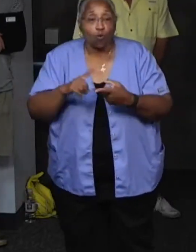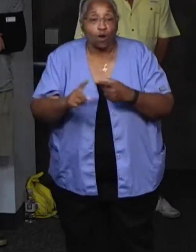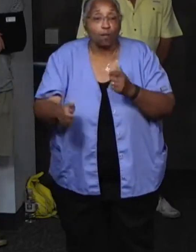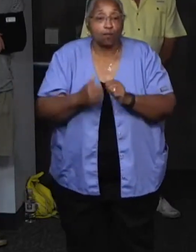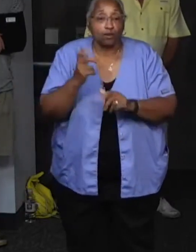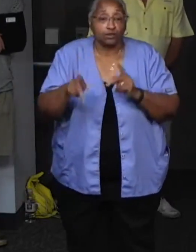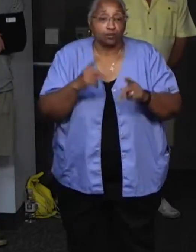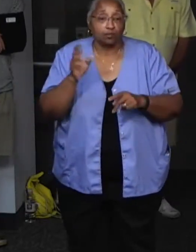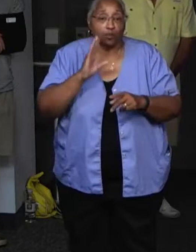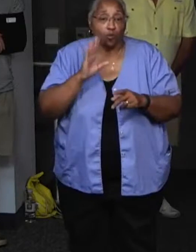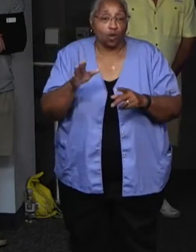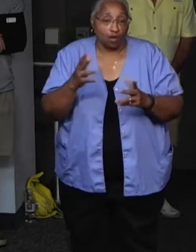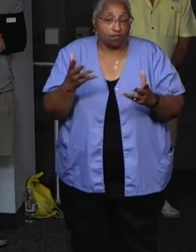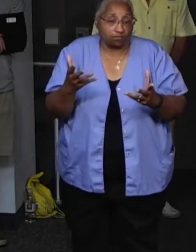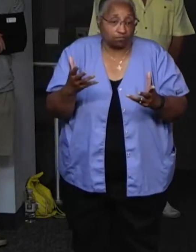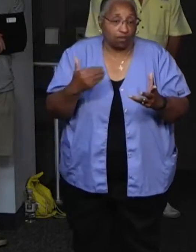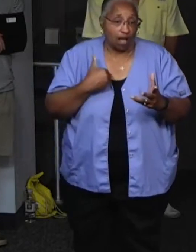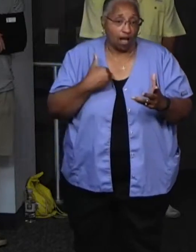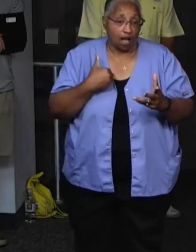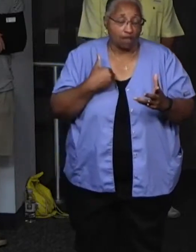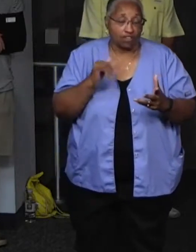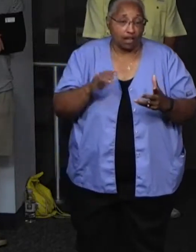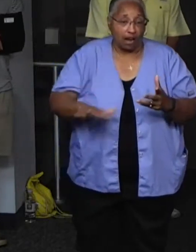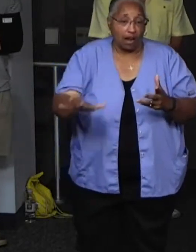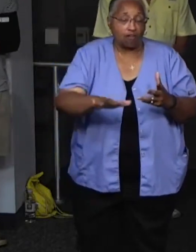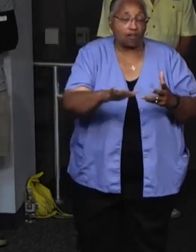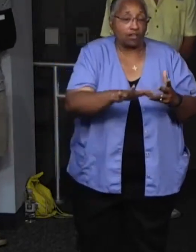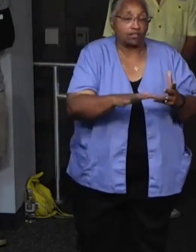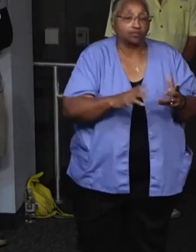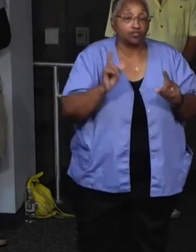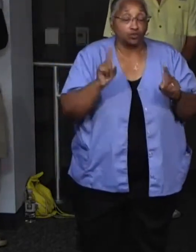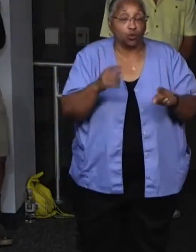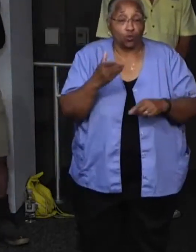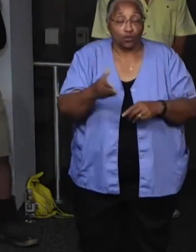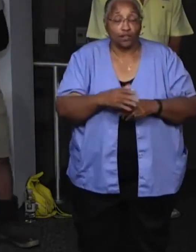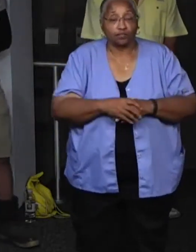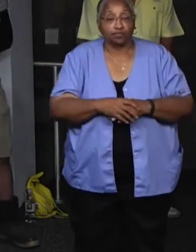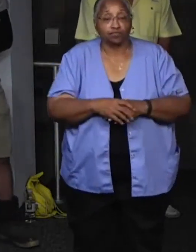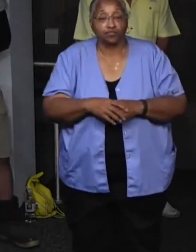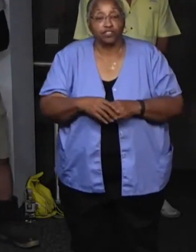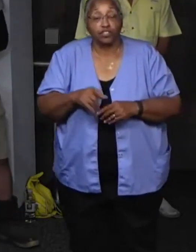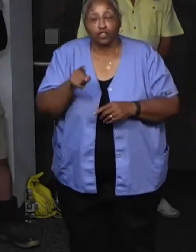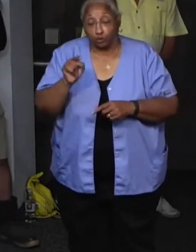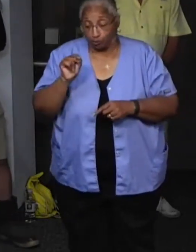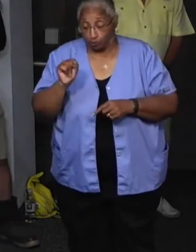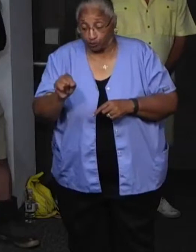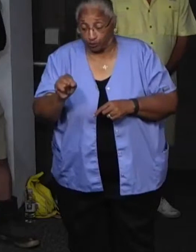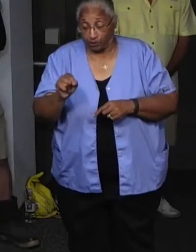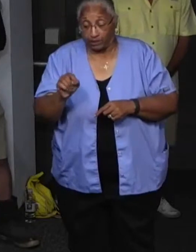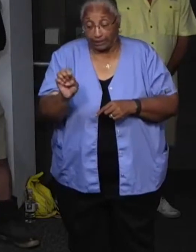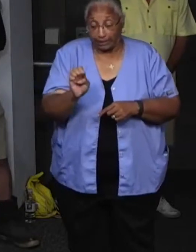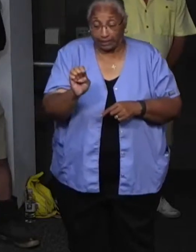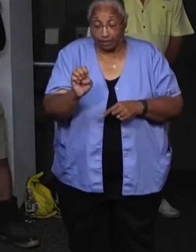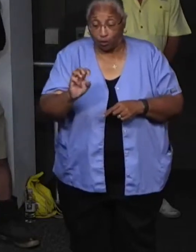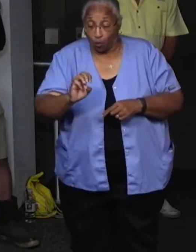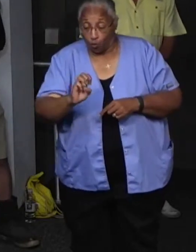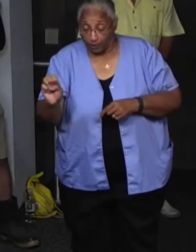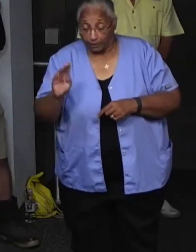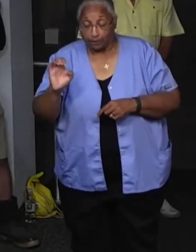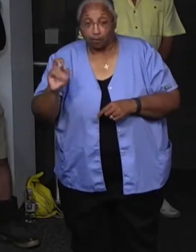area. So when you go to the site and you click on either the West Bank or the East Bank link, depending on where you